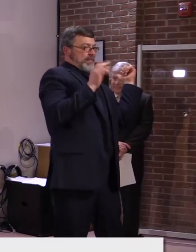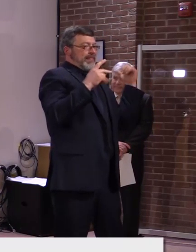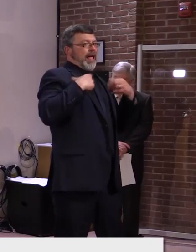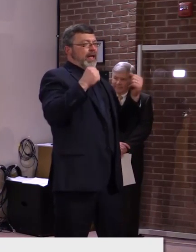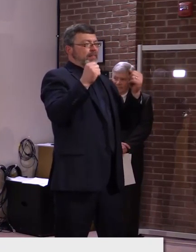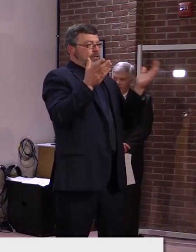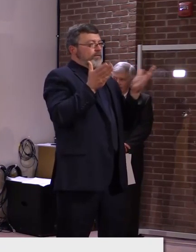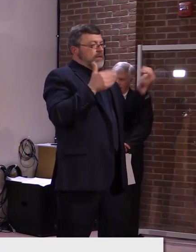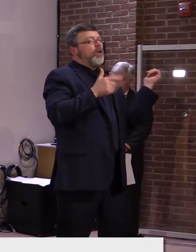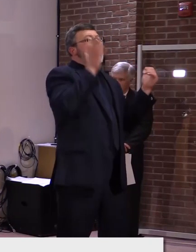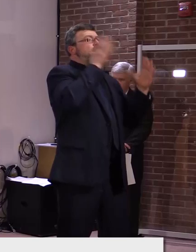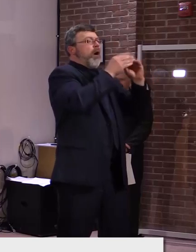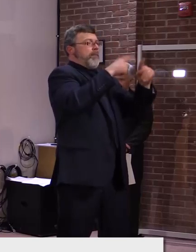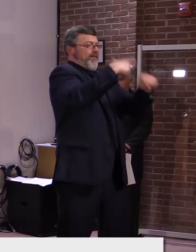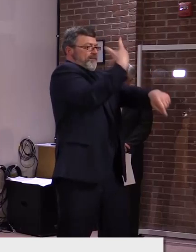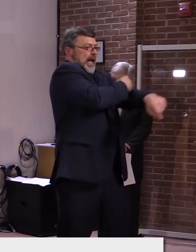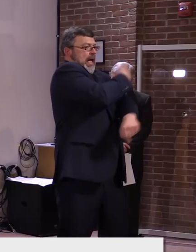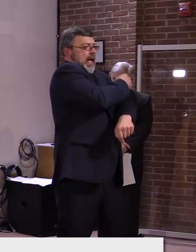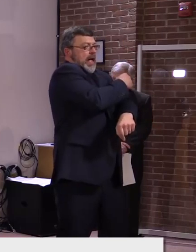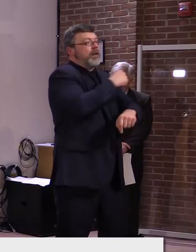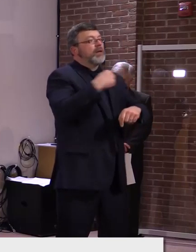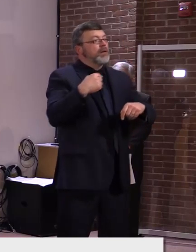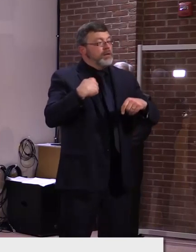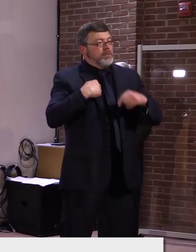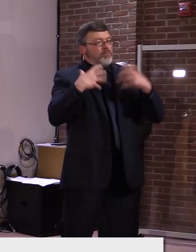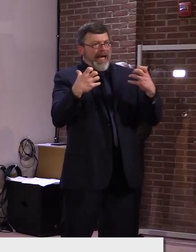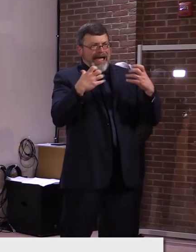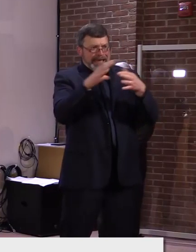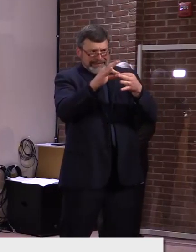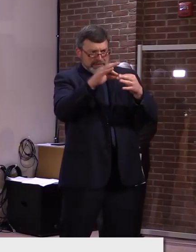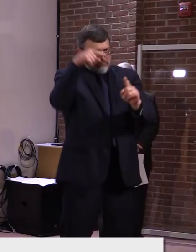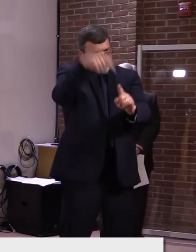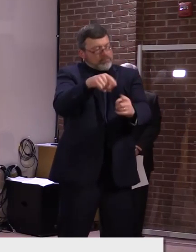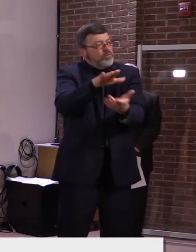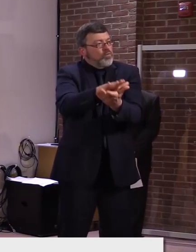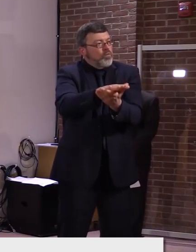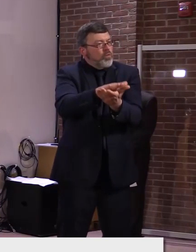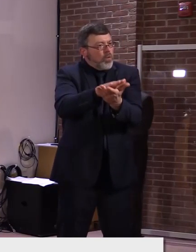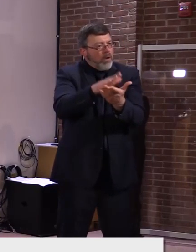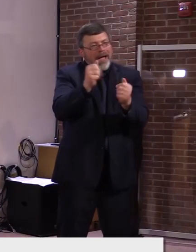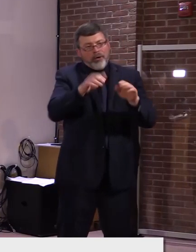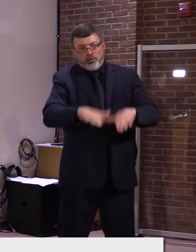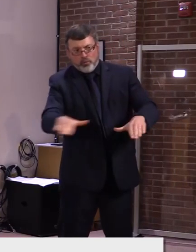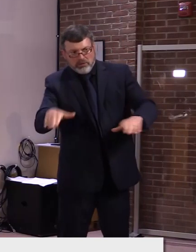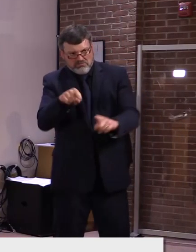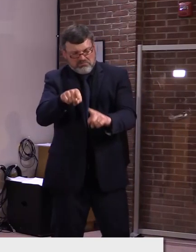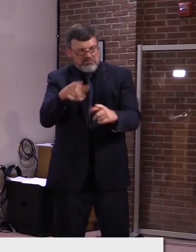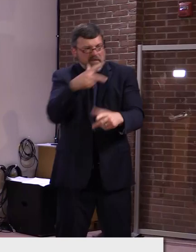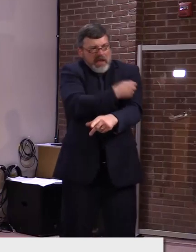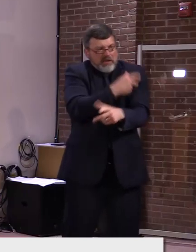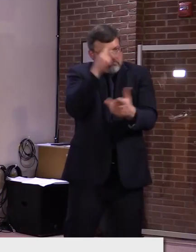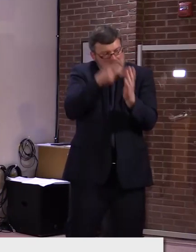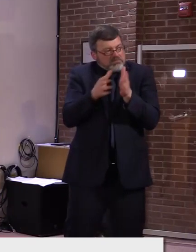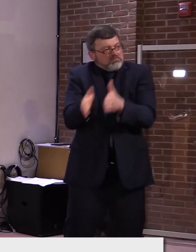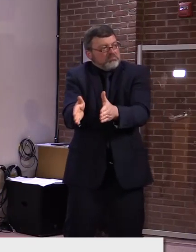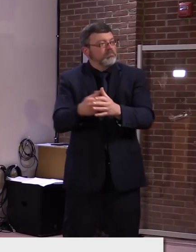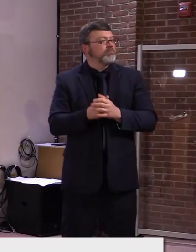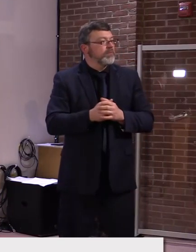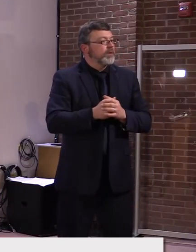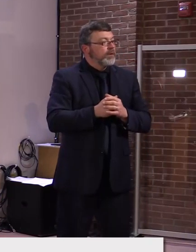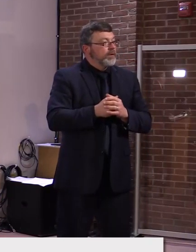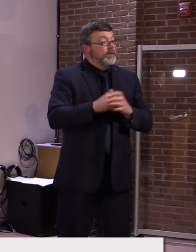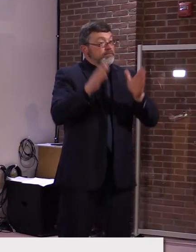thought I would make some comments on how the program is going for our school-age children. The effort to vaccinate our students in the 12 to 18